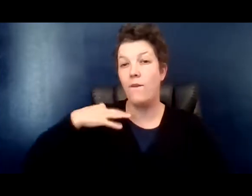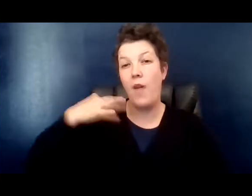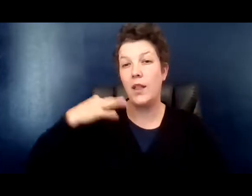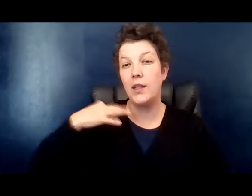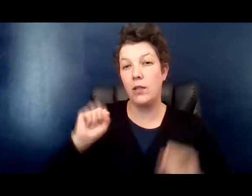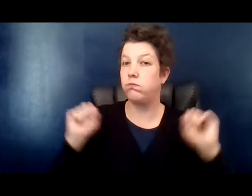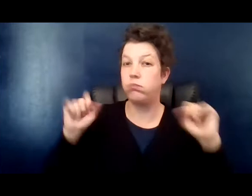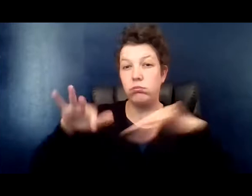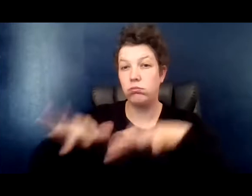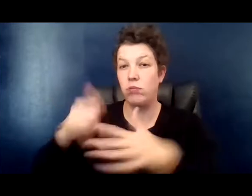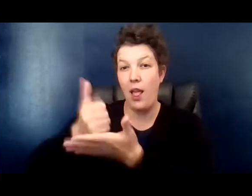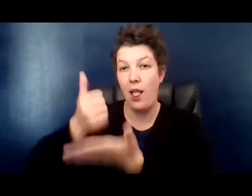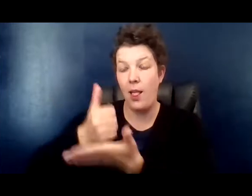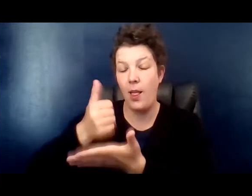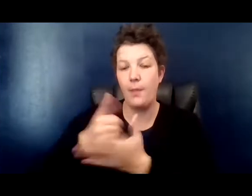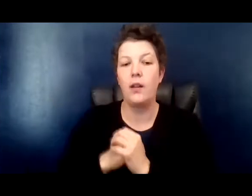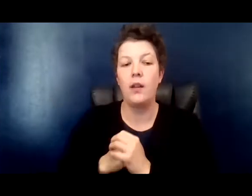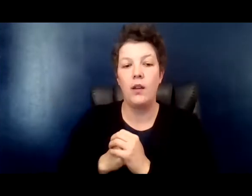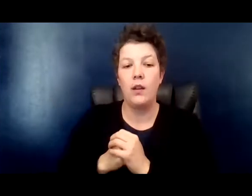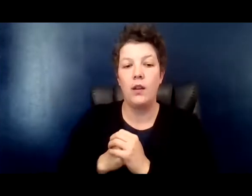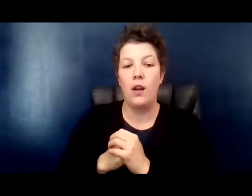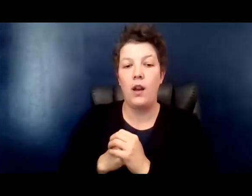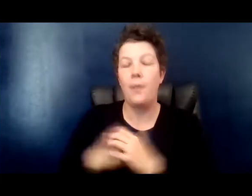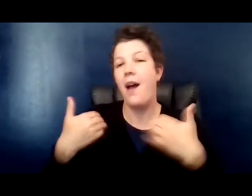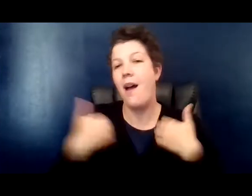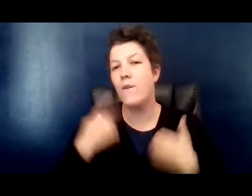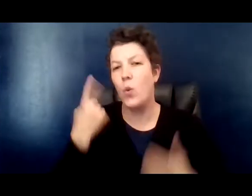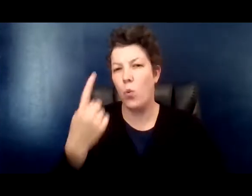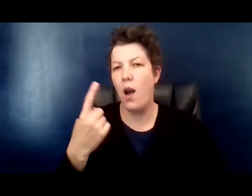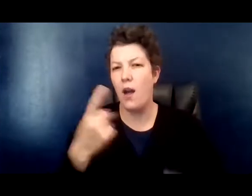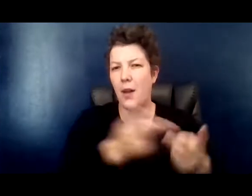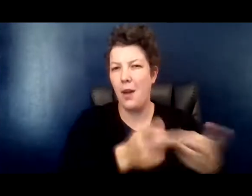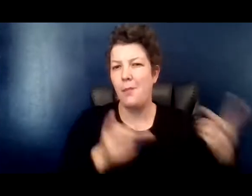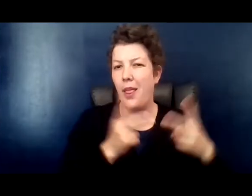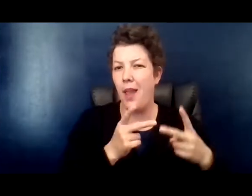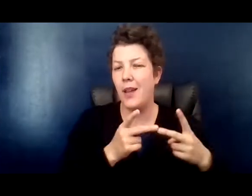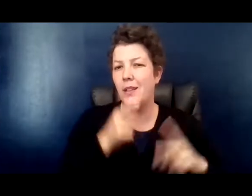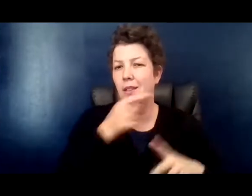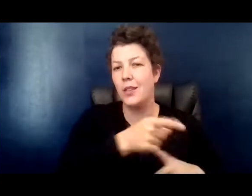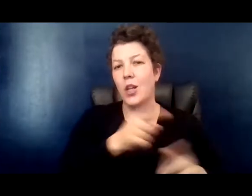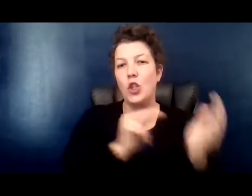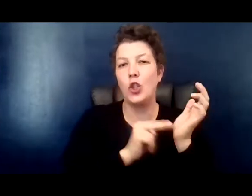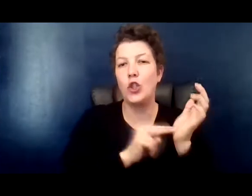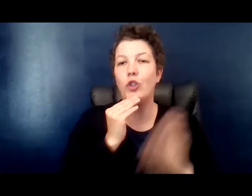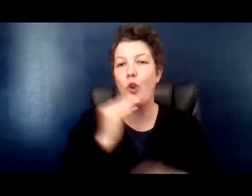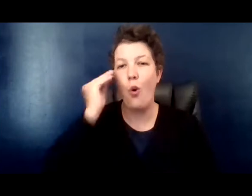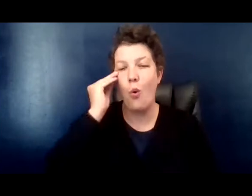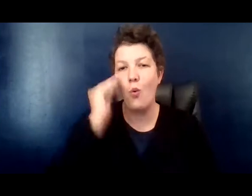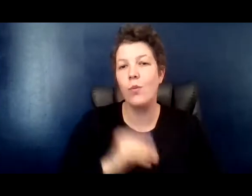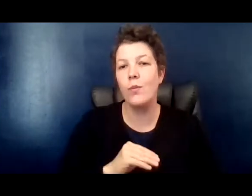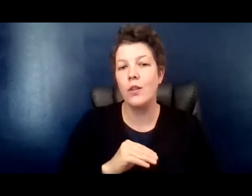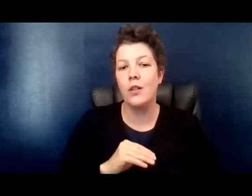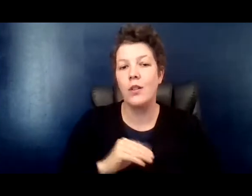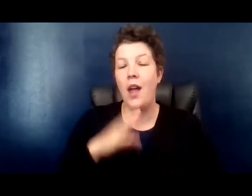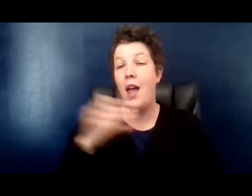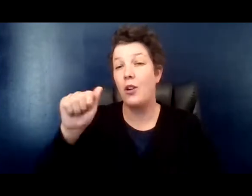an Alzheimer's facility and an assisted living that was had to be evacuated. It was the Alzheimer's facility,